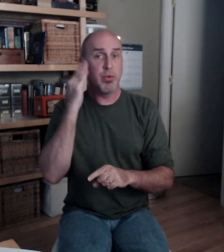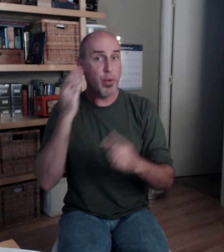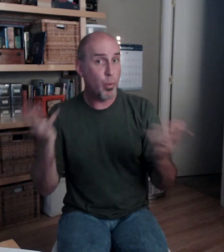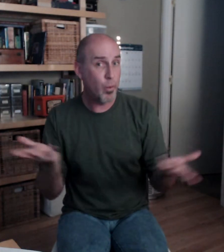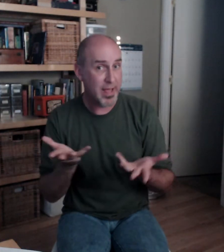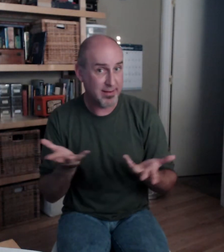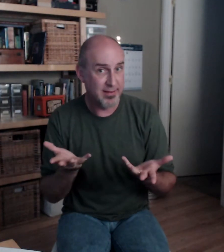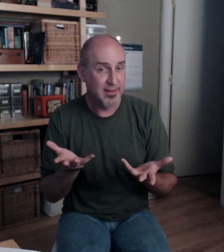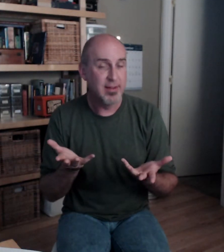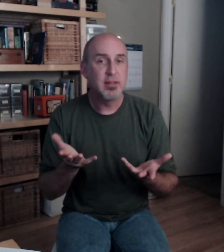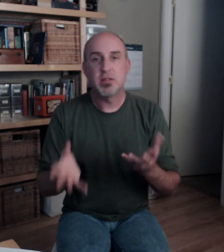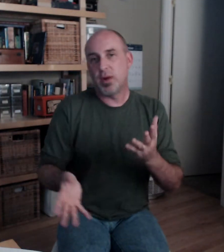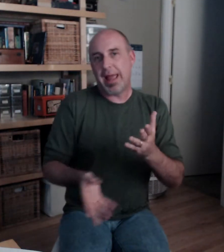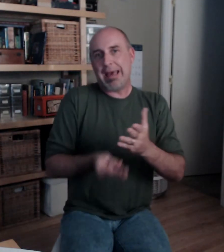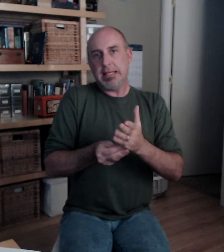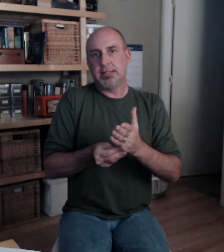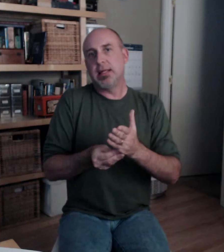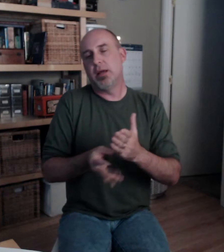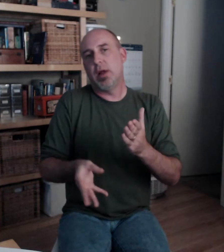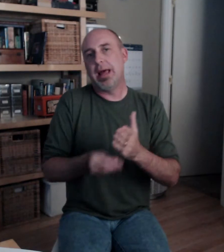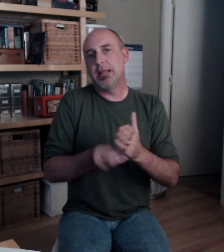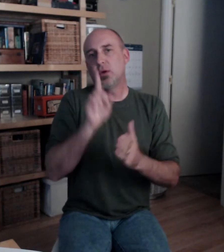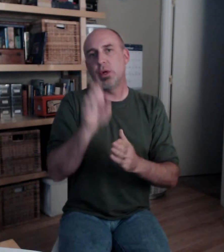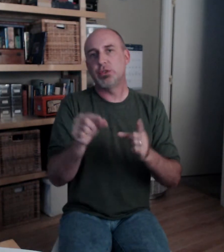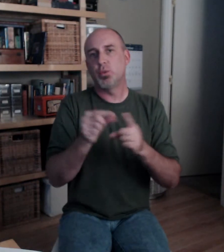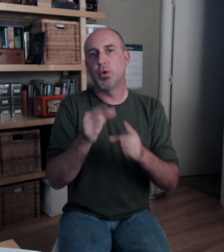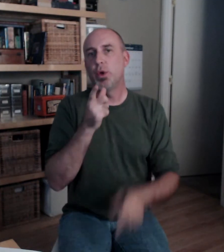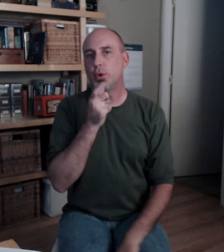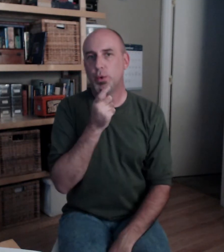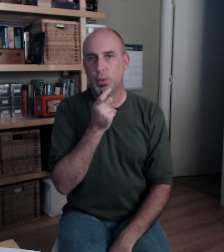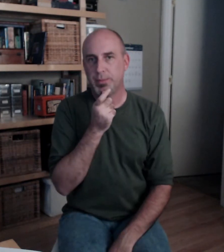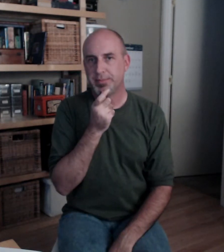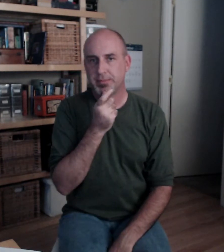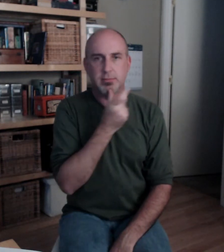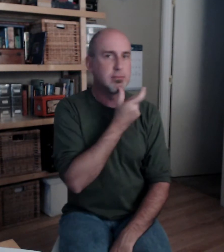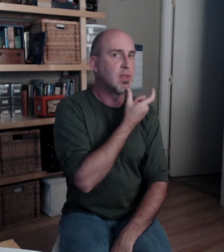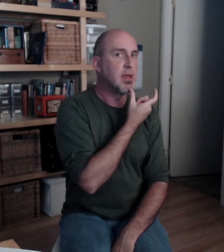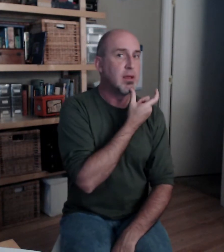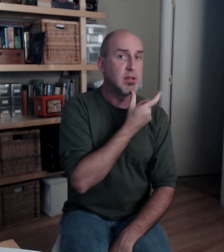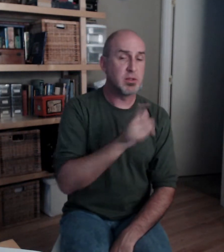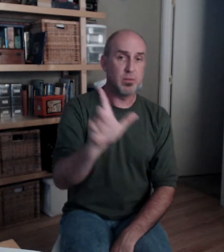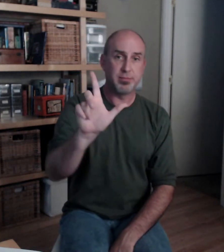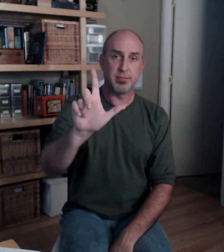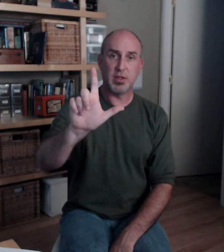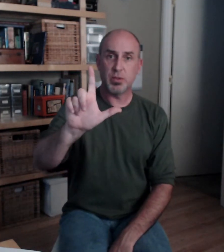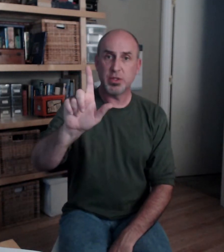know what. So we're adding to that now. We're adding the question word who. So here's what you're going to do.